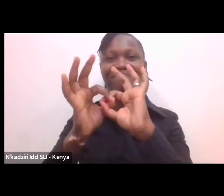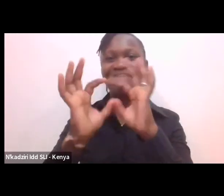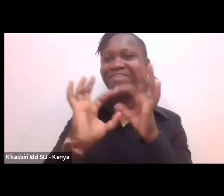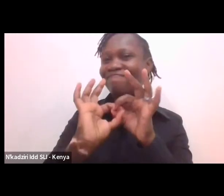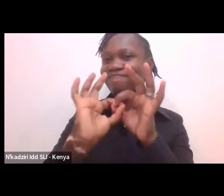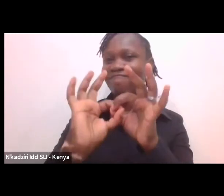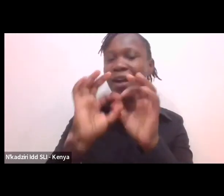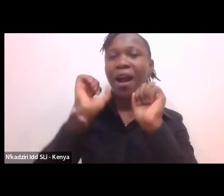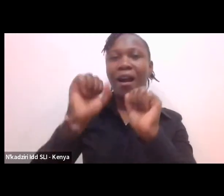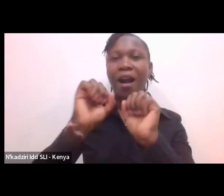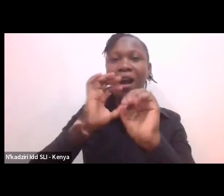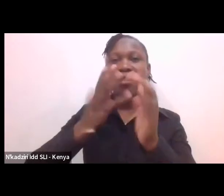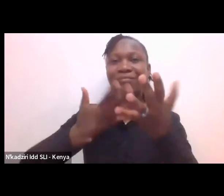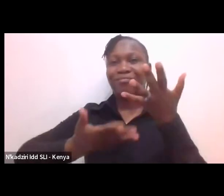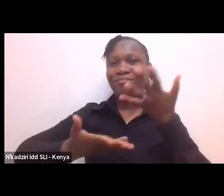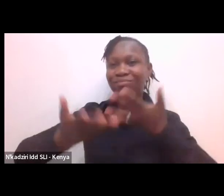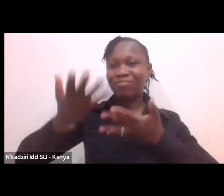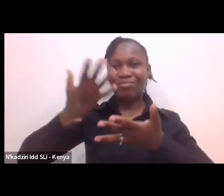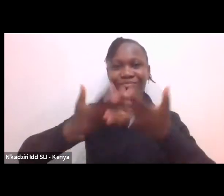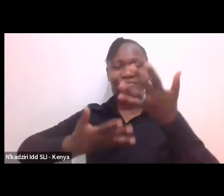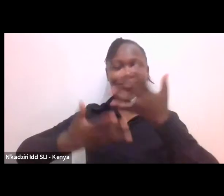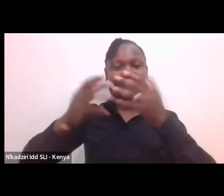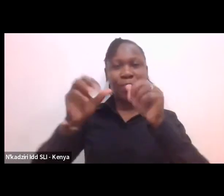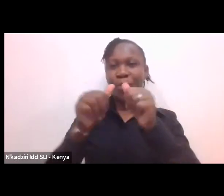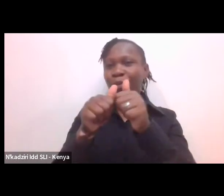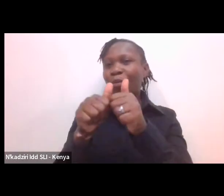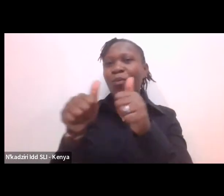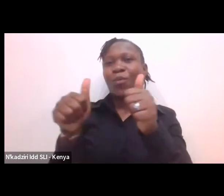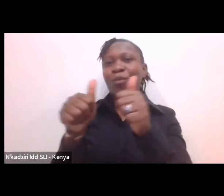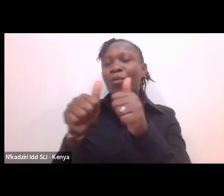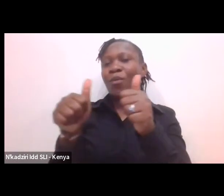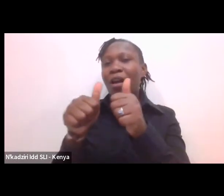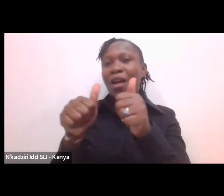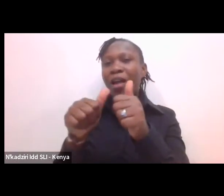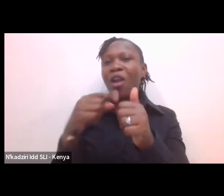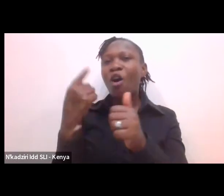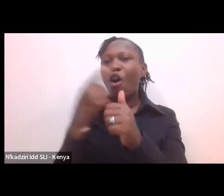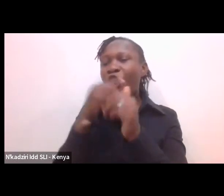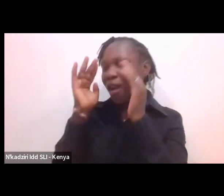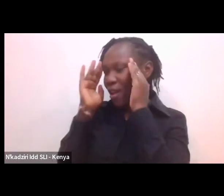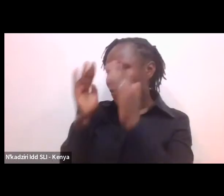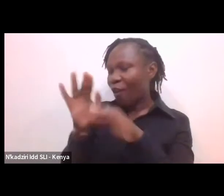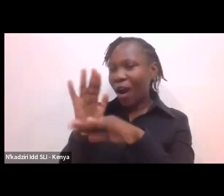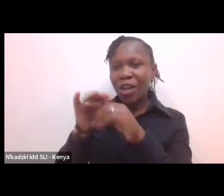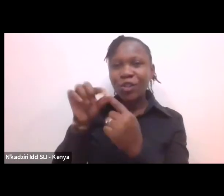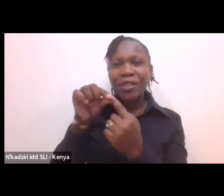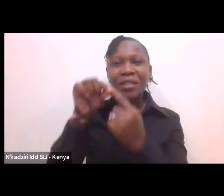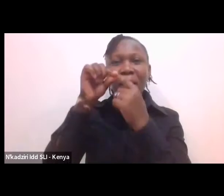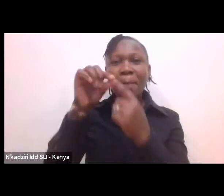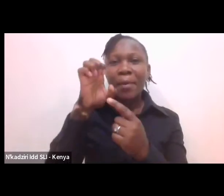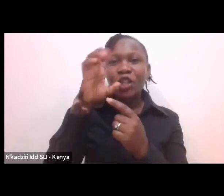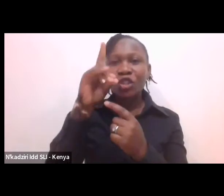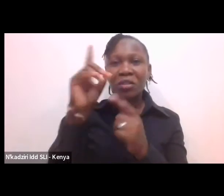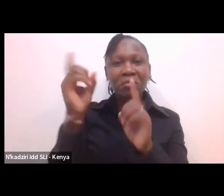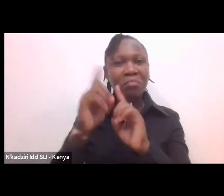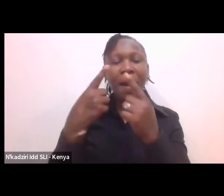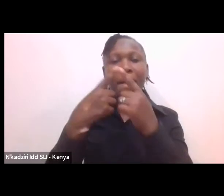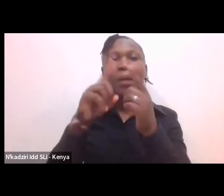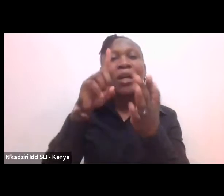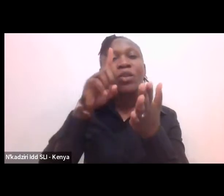conversation so that we can go beyond those concepts of special education to truly inclusive